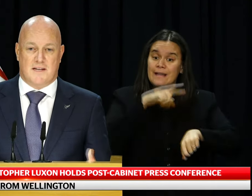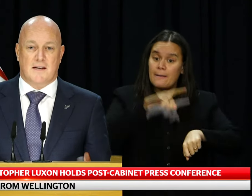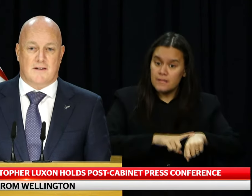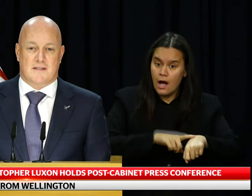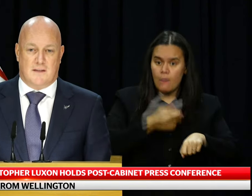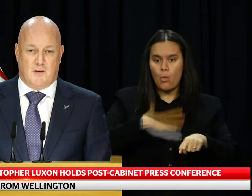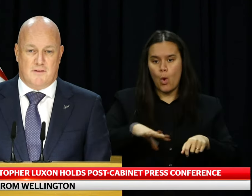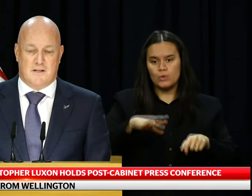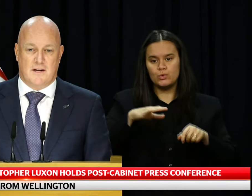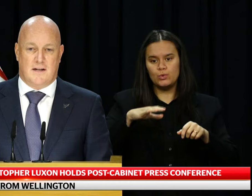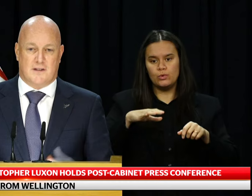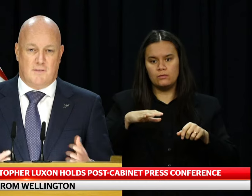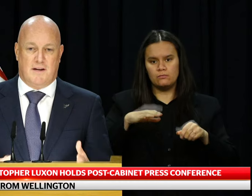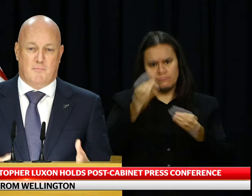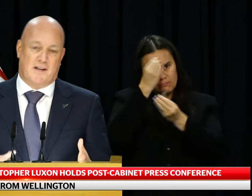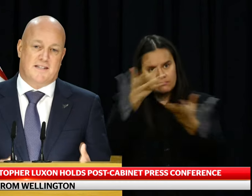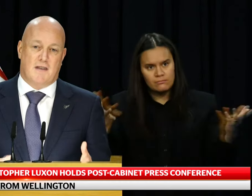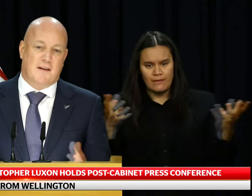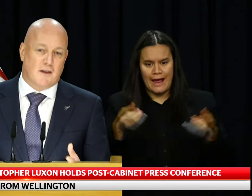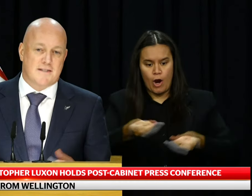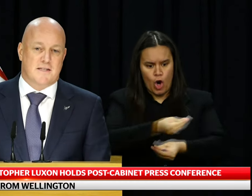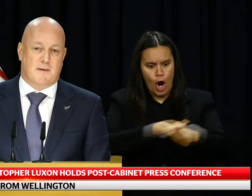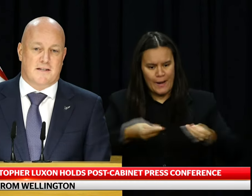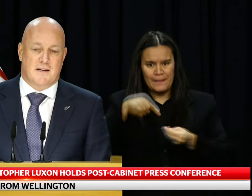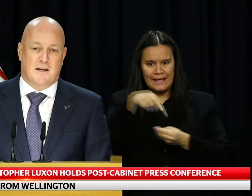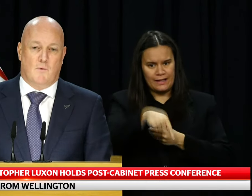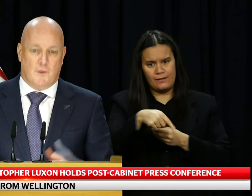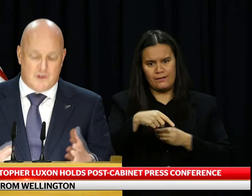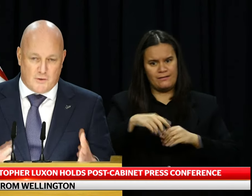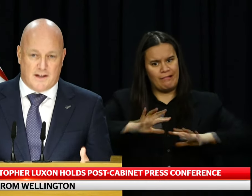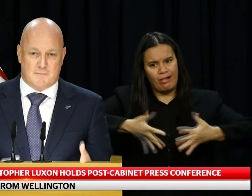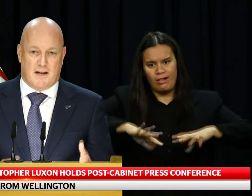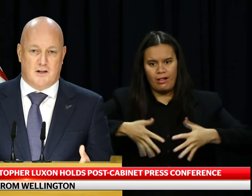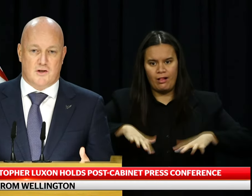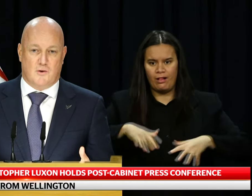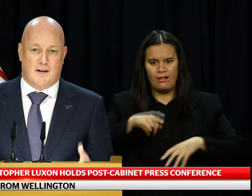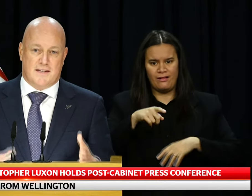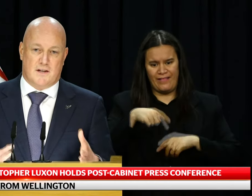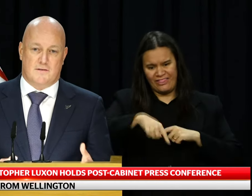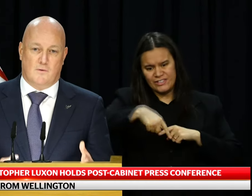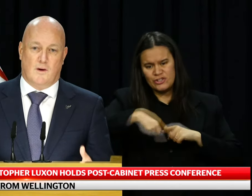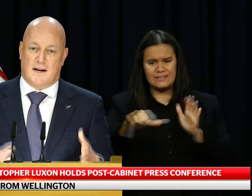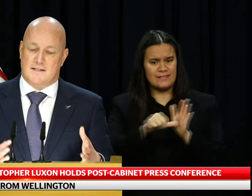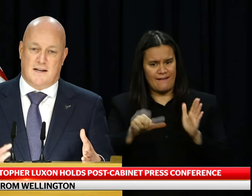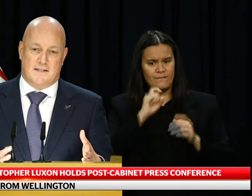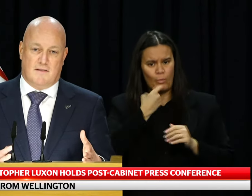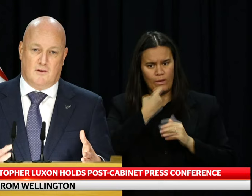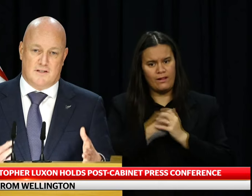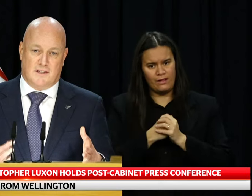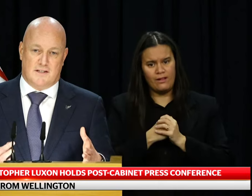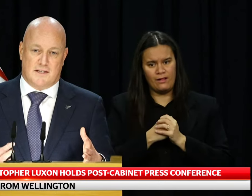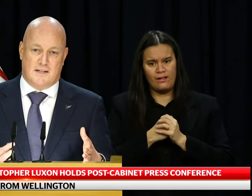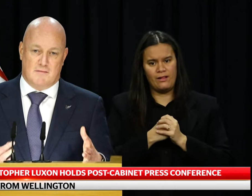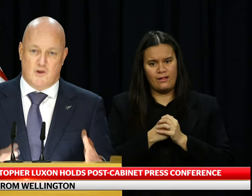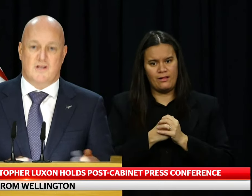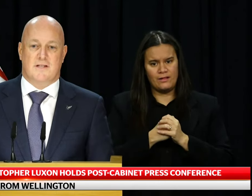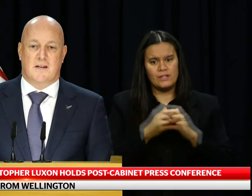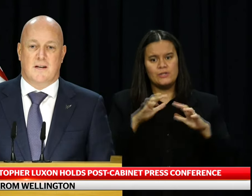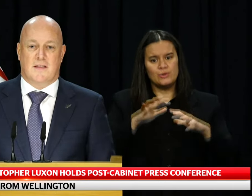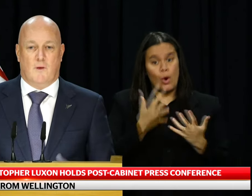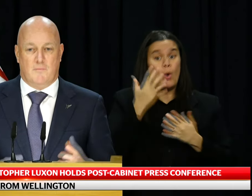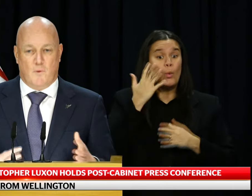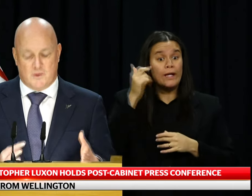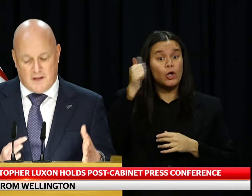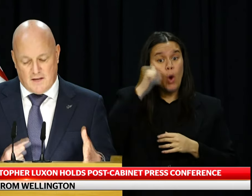economic times ahead of us at the moment. It's going to be a pretty tough year, I suspect. What we're doing is making sure that as those forecasts, as that volatility